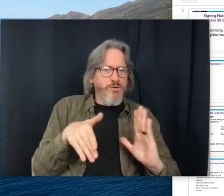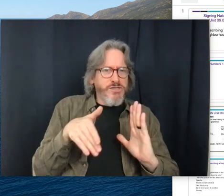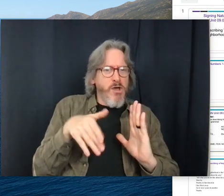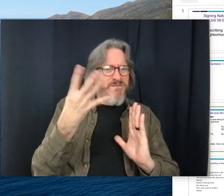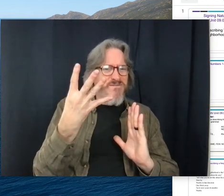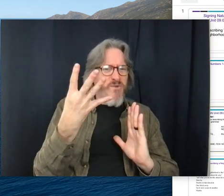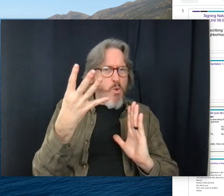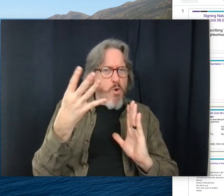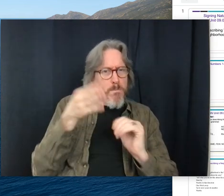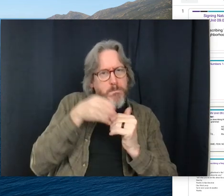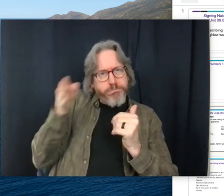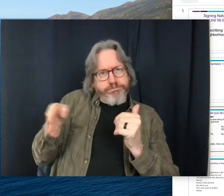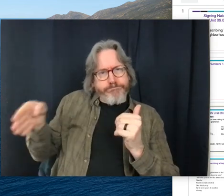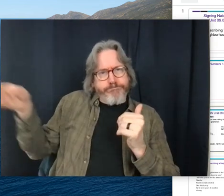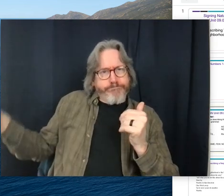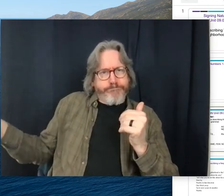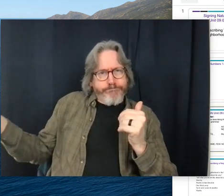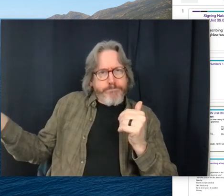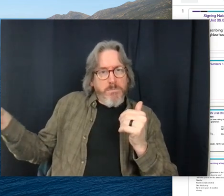house.